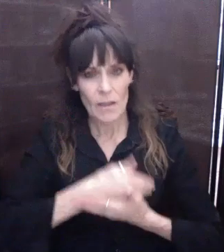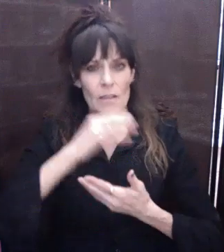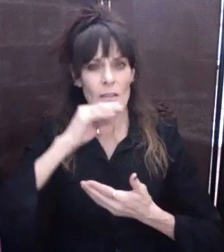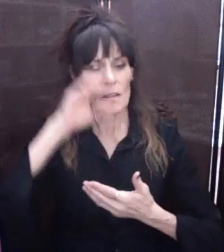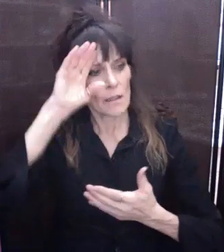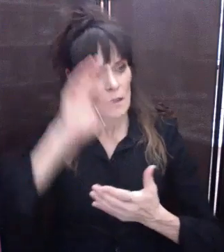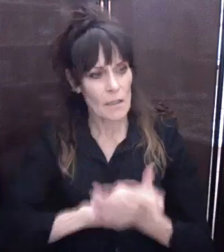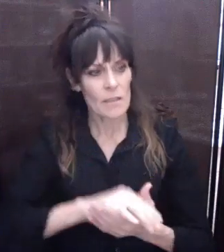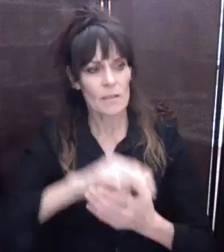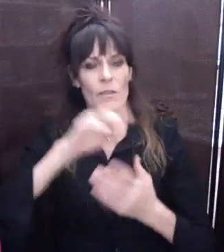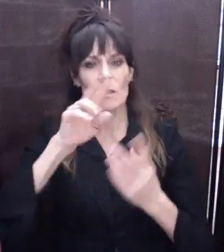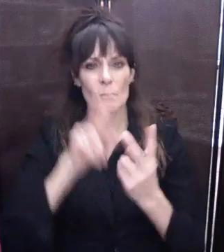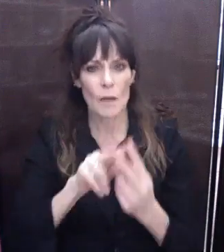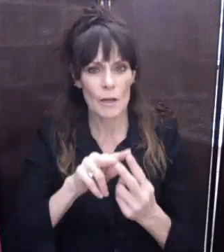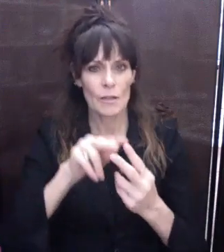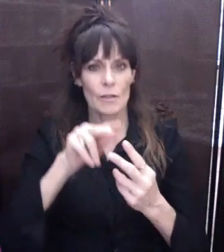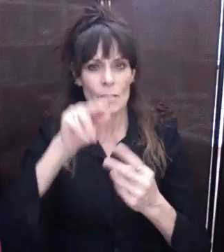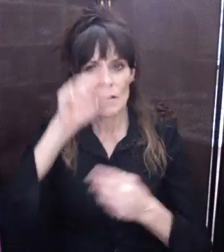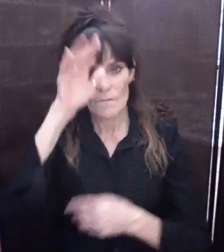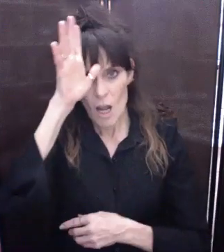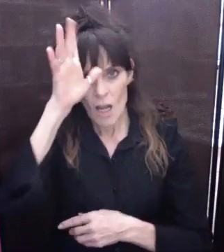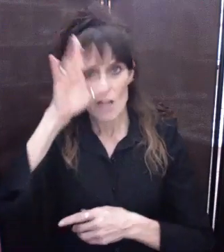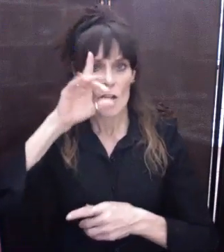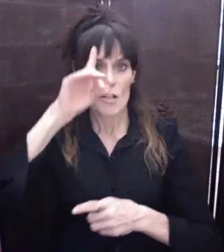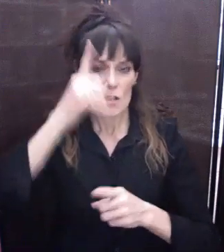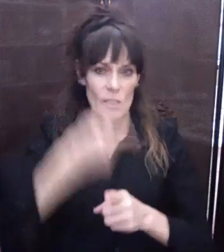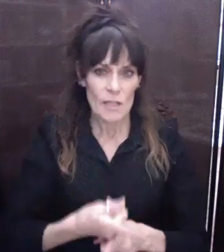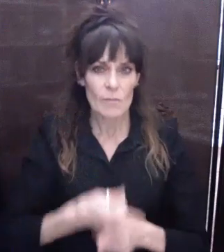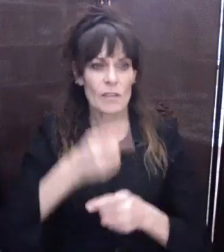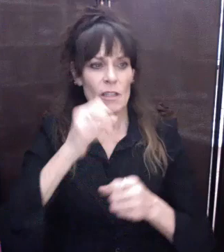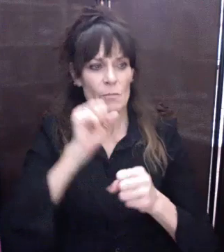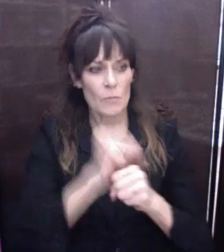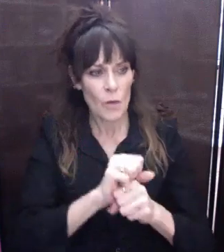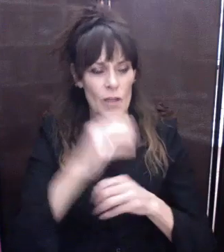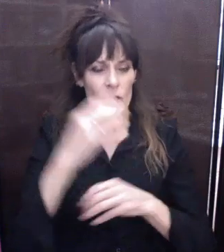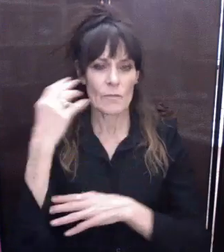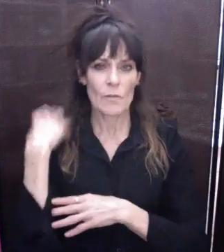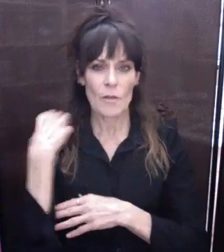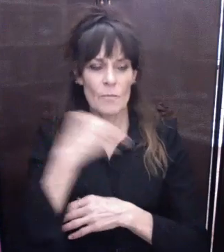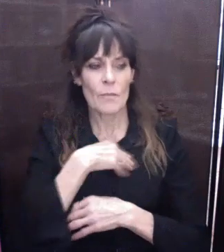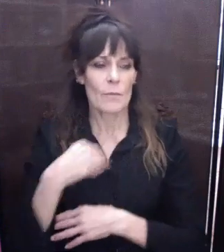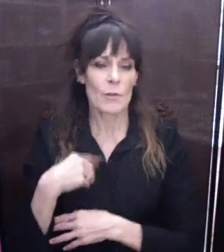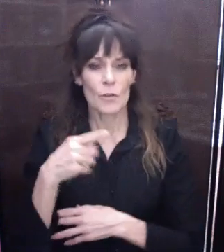father, the sibling, the employer, the employee, the member of society. You can become useful.